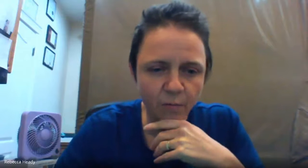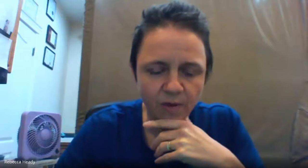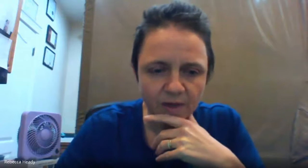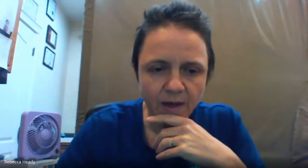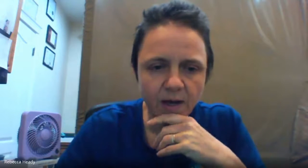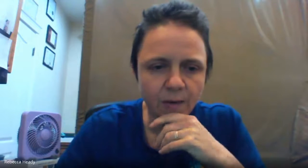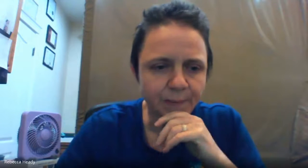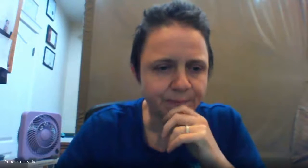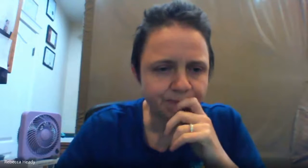with.